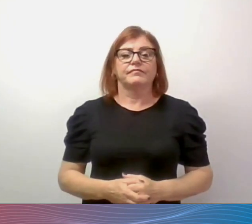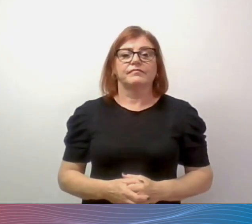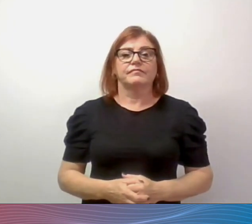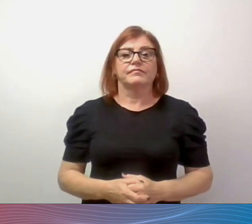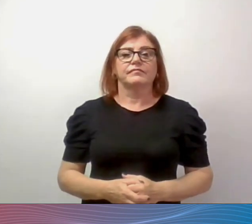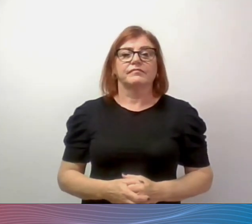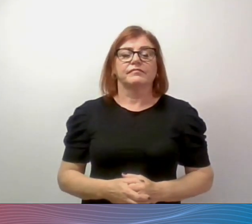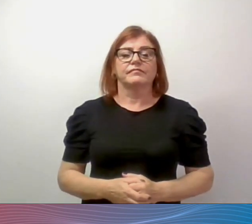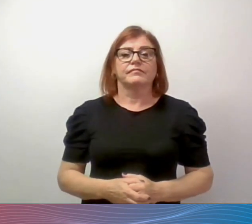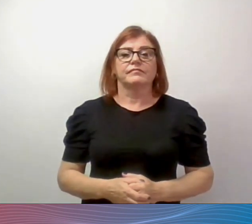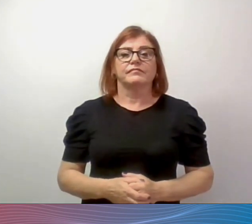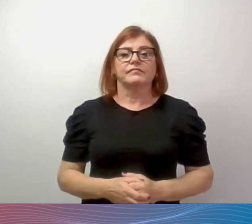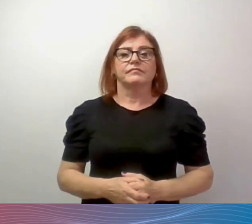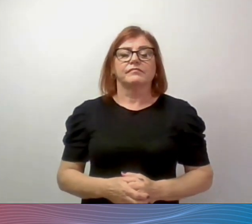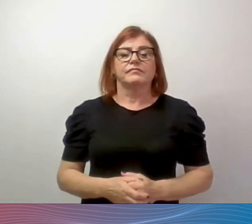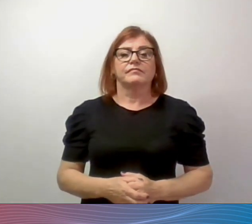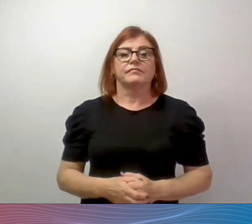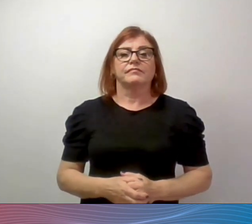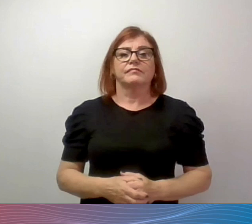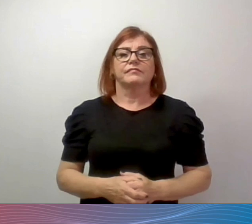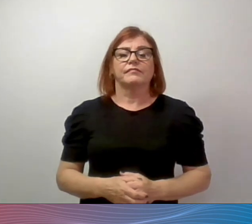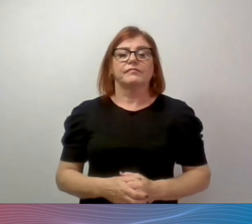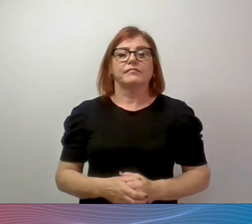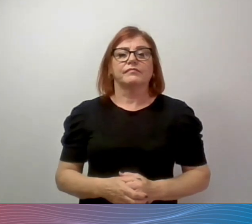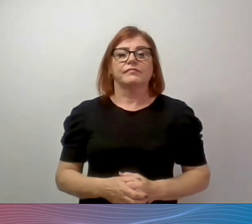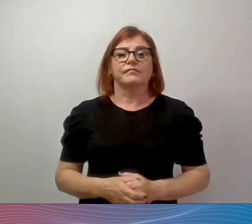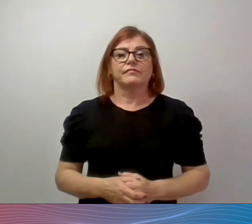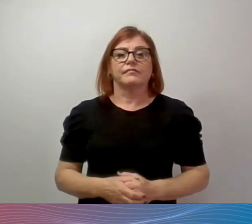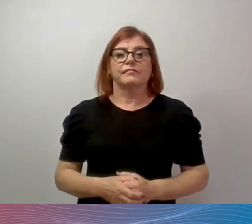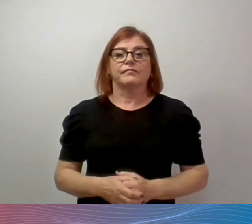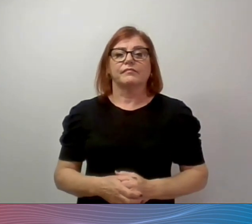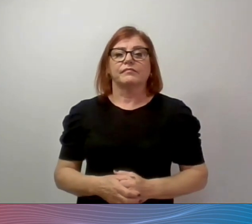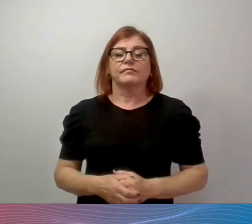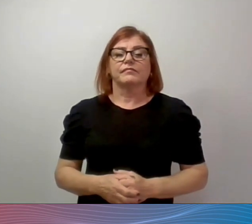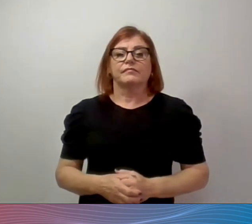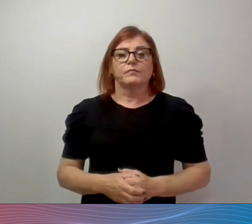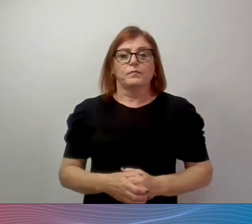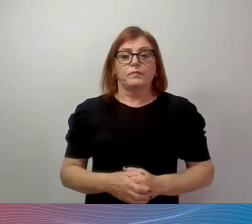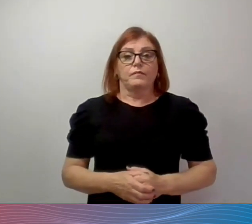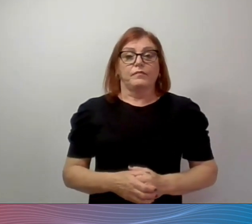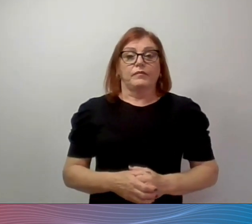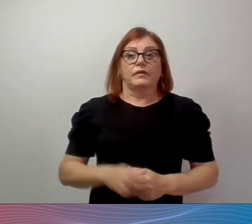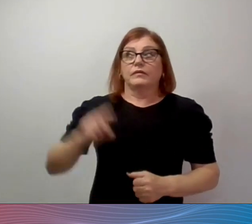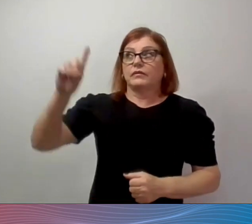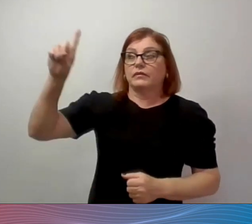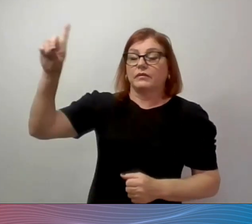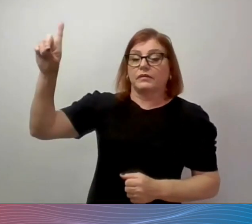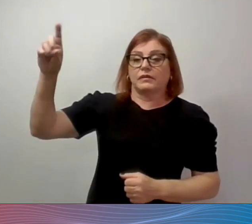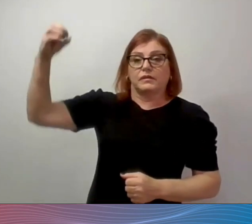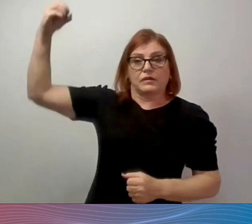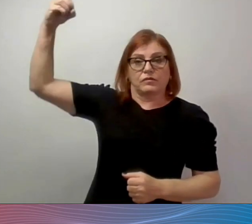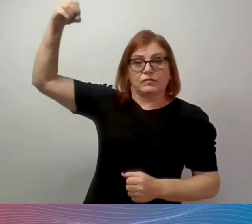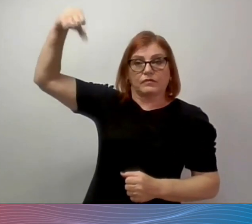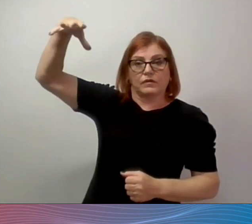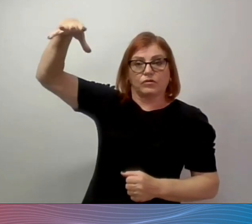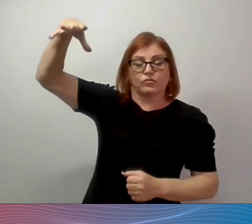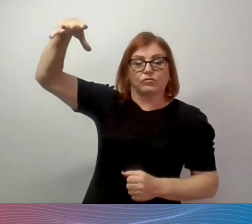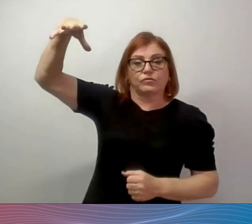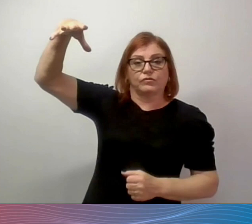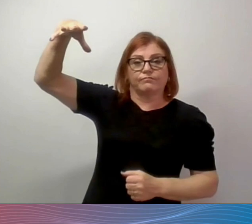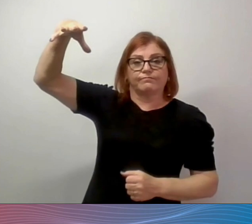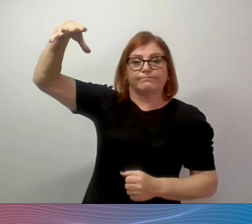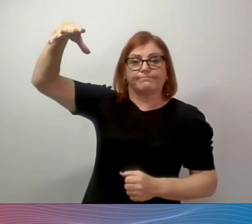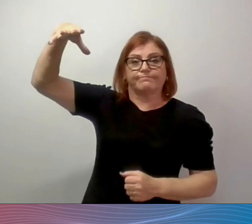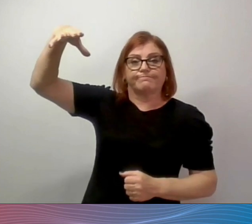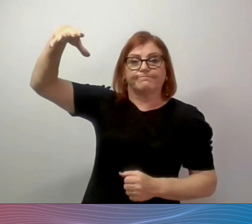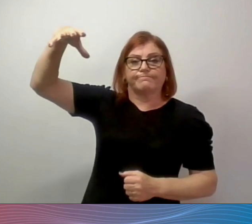is light and in him is no darkness at all. Deus é luz. God is light. Não há nele treva